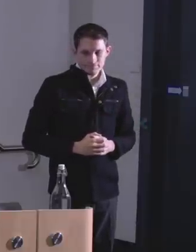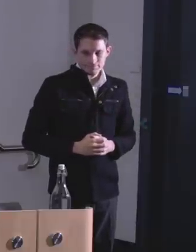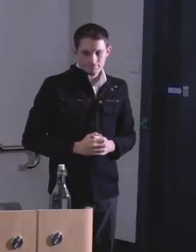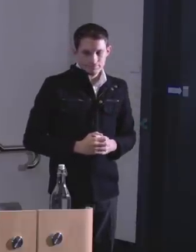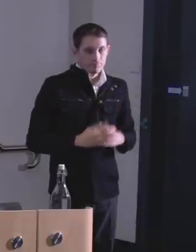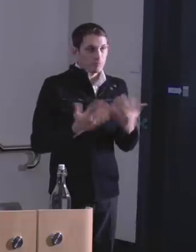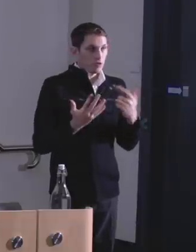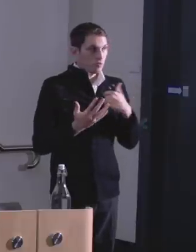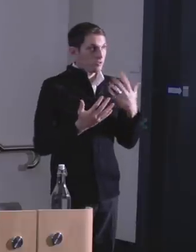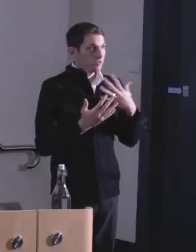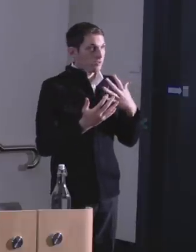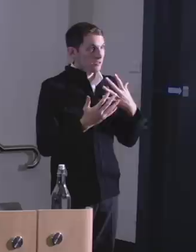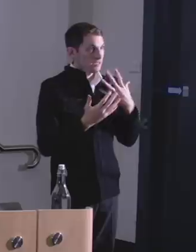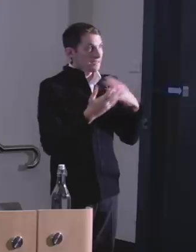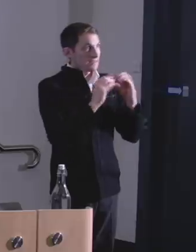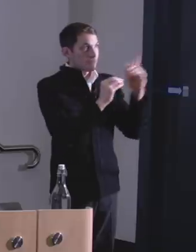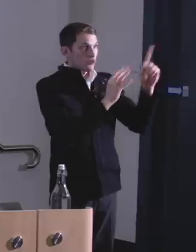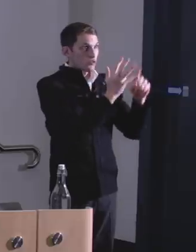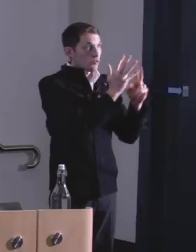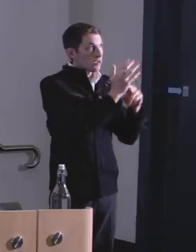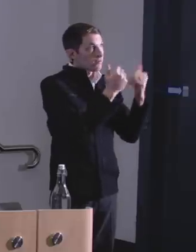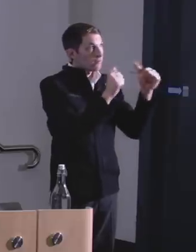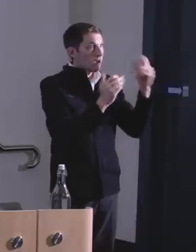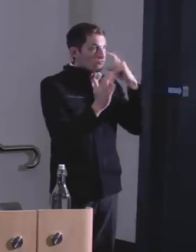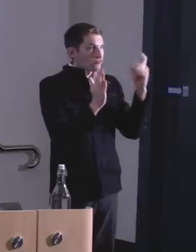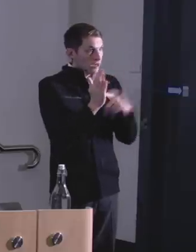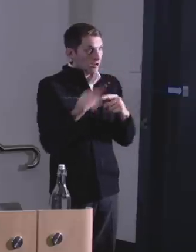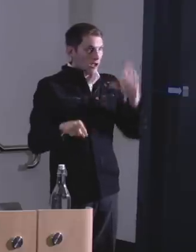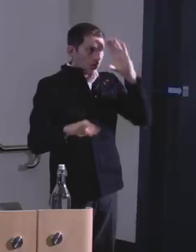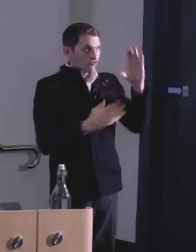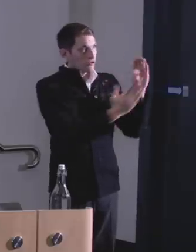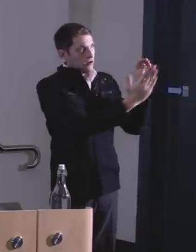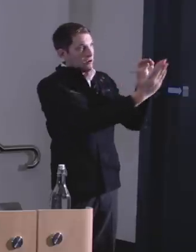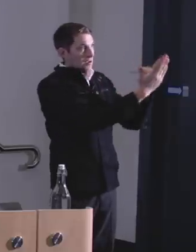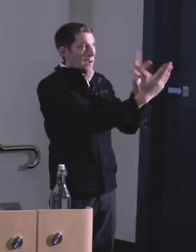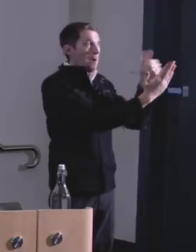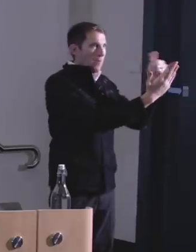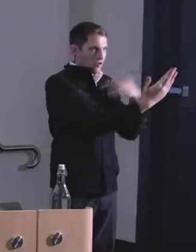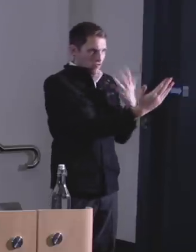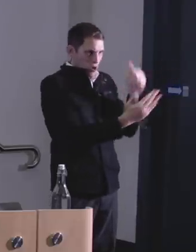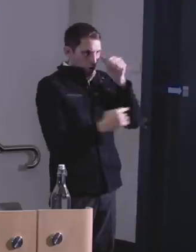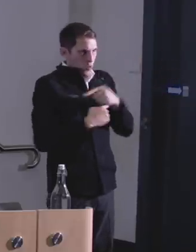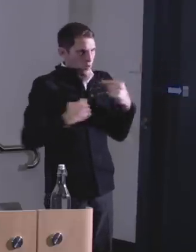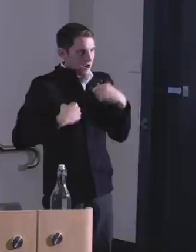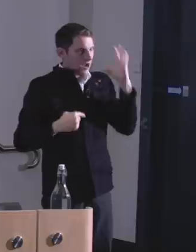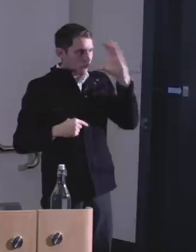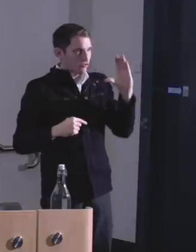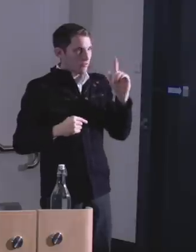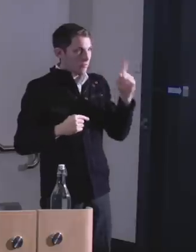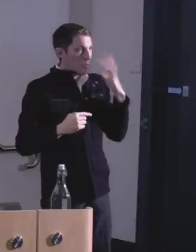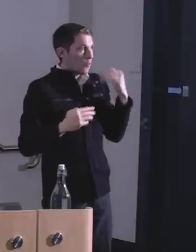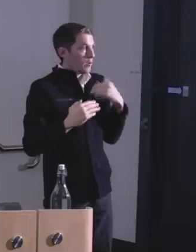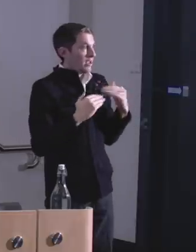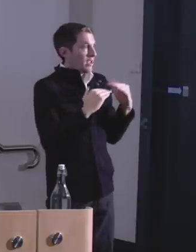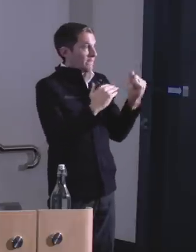to say we were a country. We knew we were a country even before that. You know, but it's when you come and sit at the table